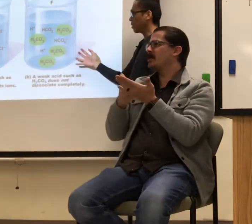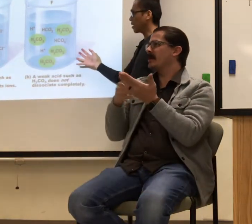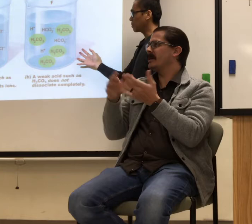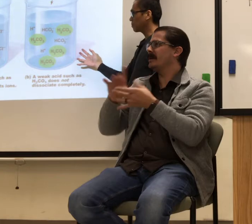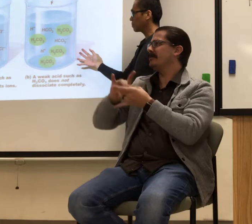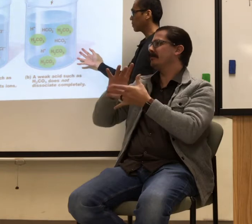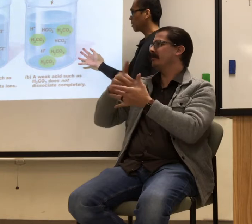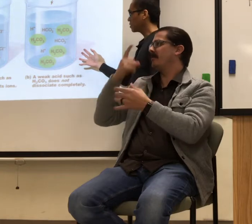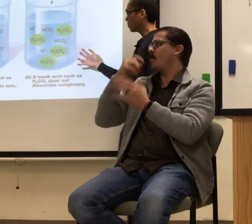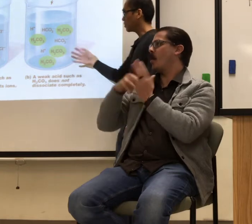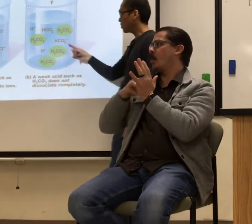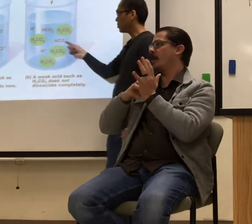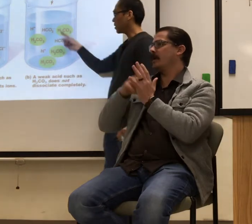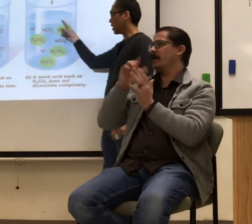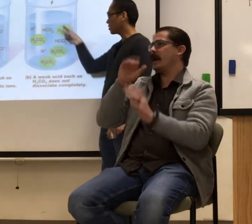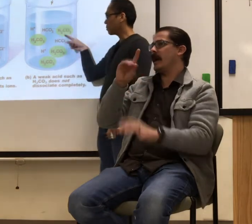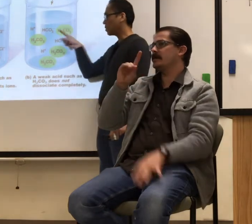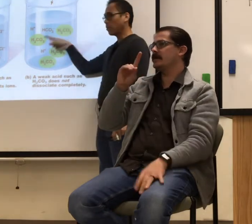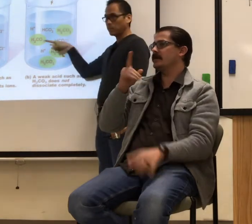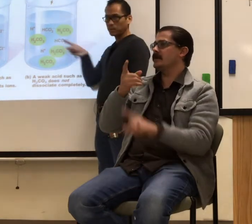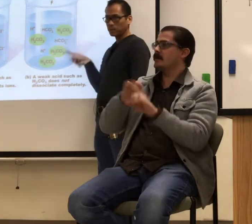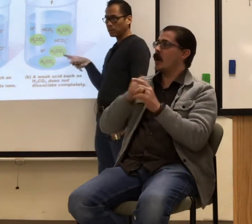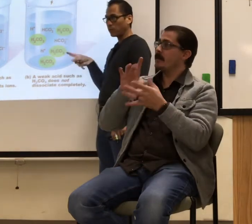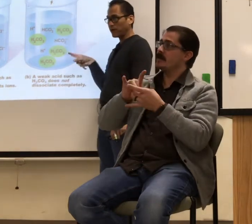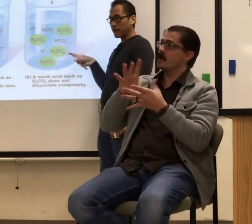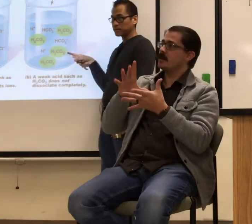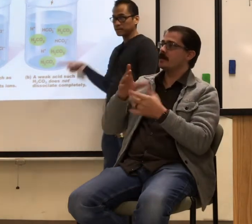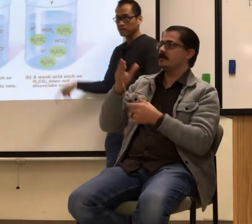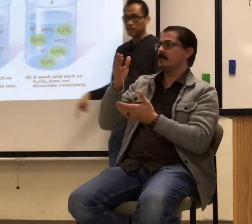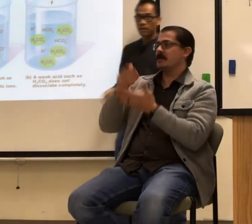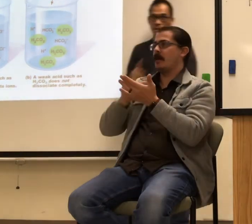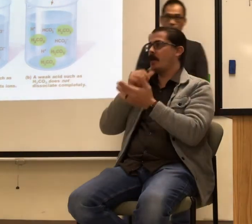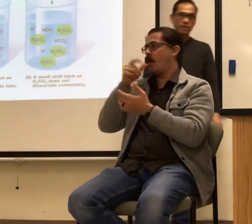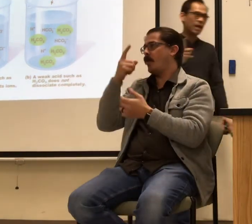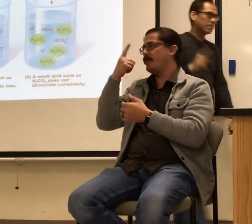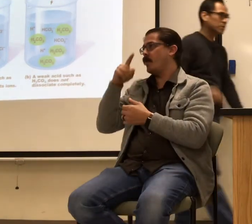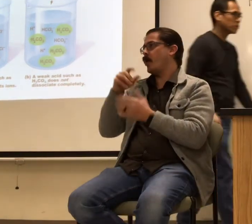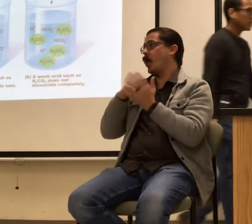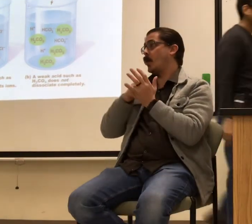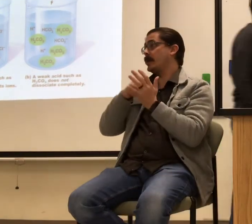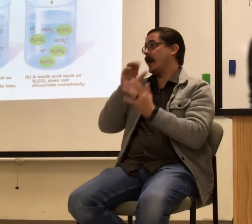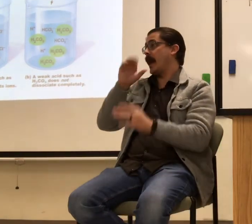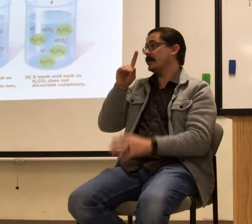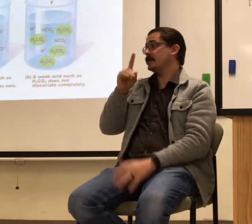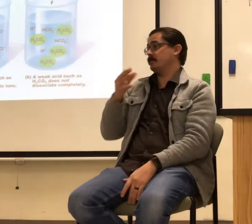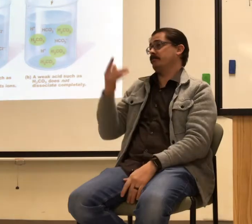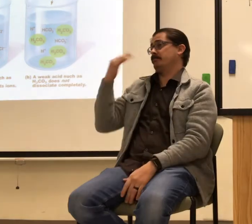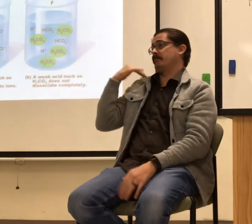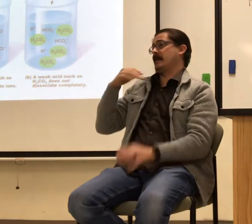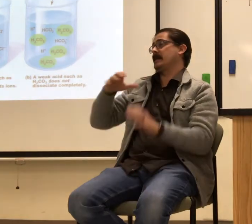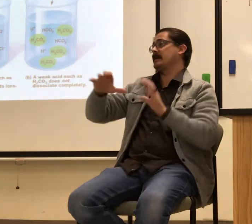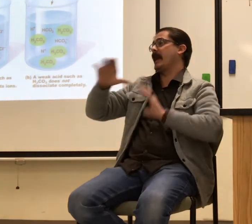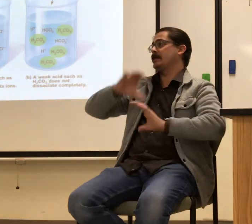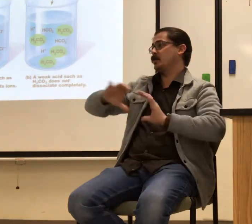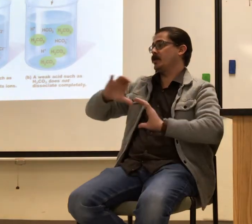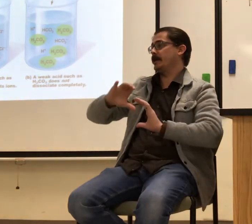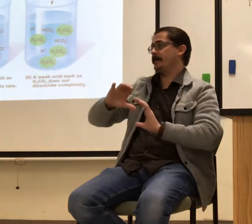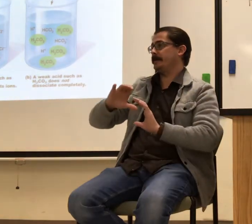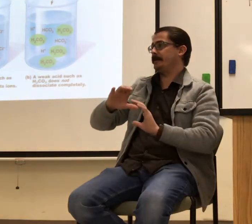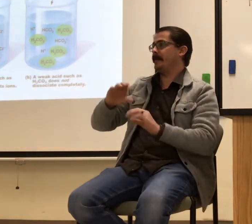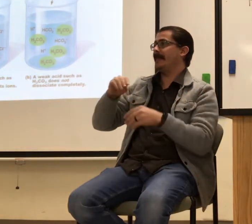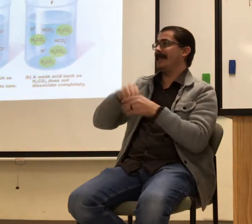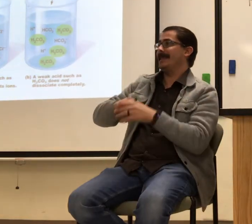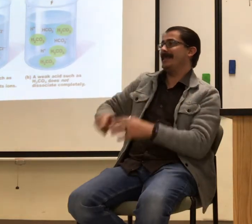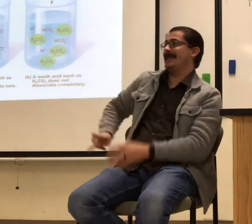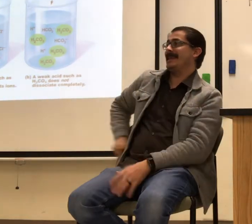acid, right? Some dissociate, some don't in a weak acid. In chemistry, this chemistry in the